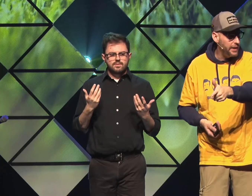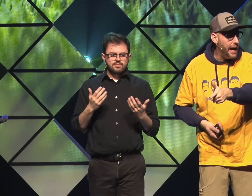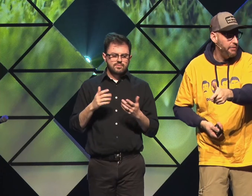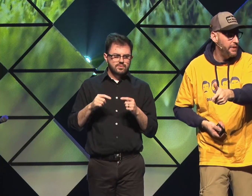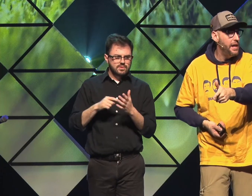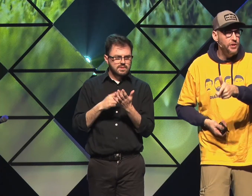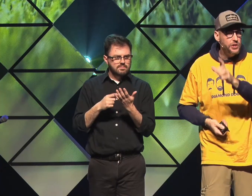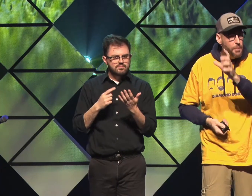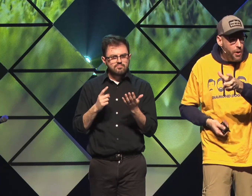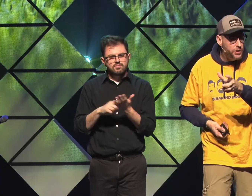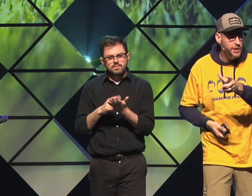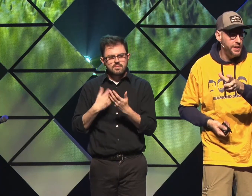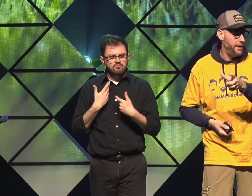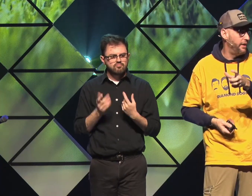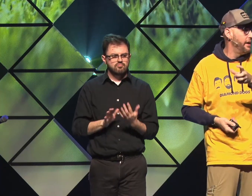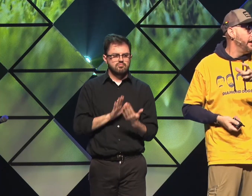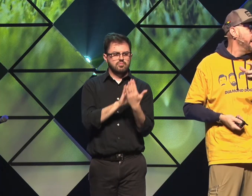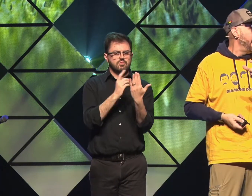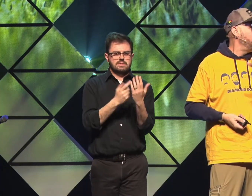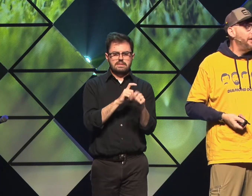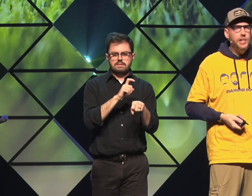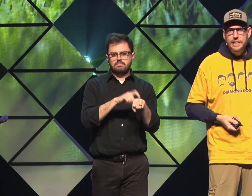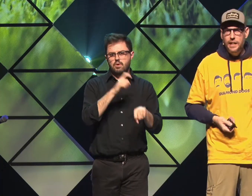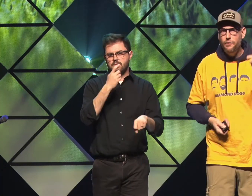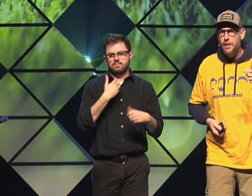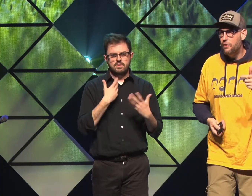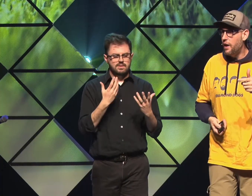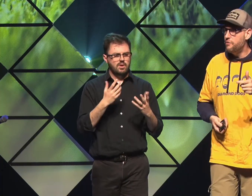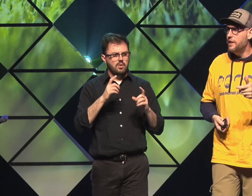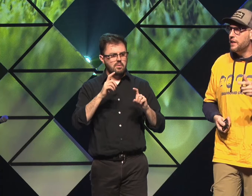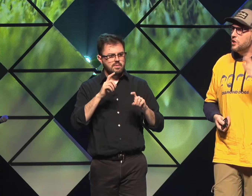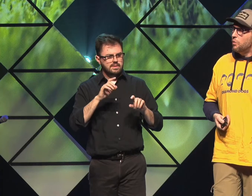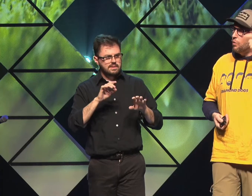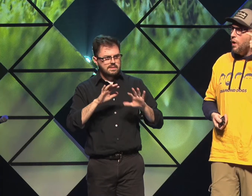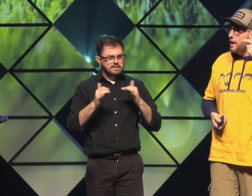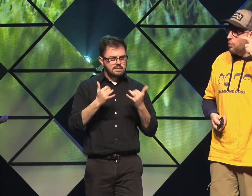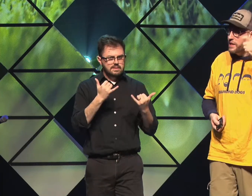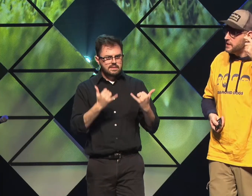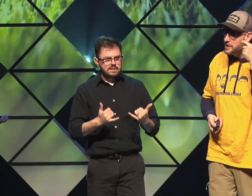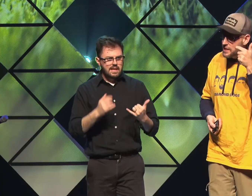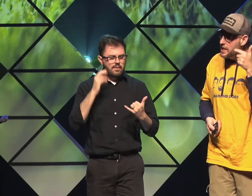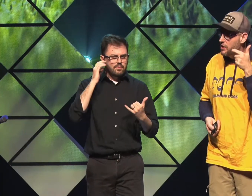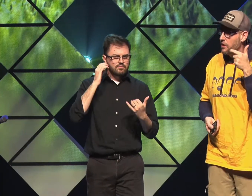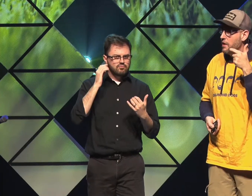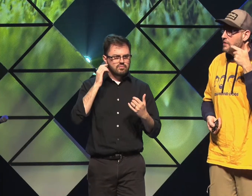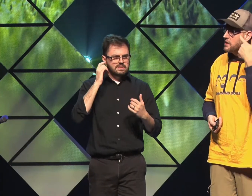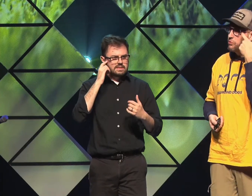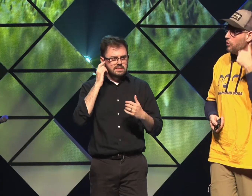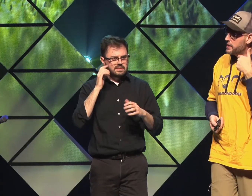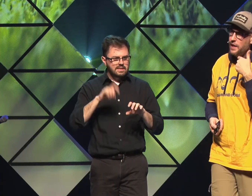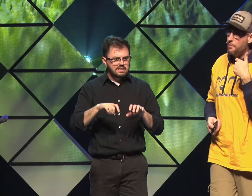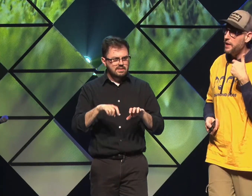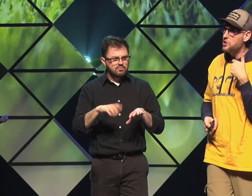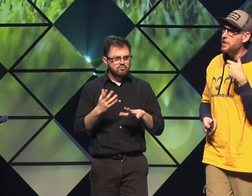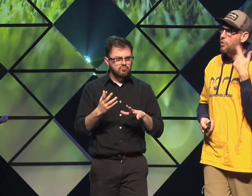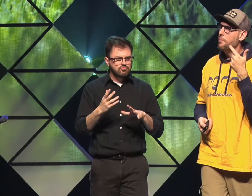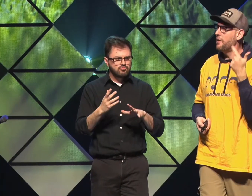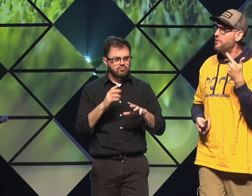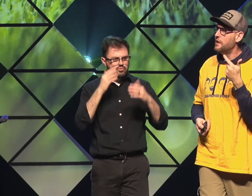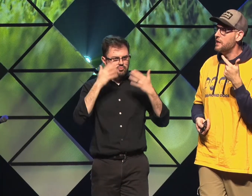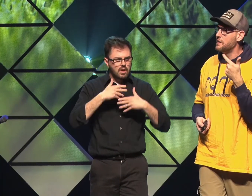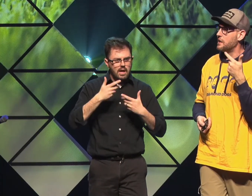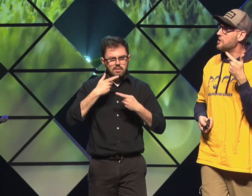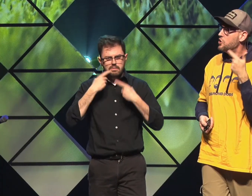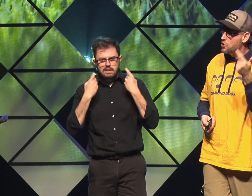time to laugh. There's an emotion there. And we have to identify the right feeling and know, well, what is this tear that's rolling down my cheek? What